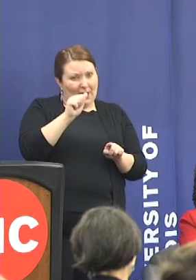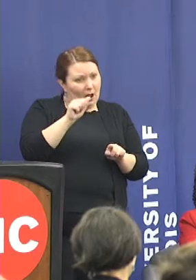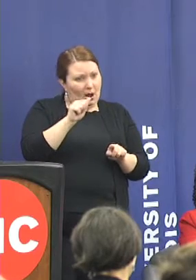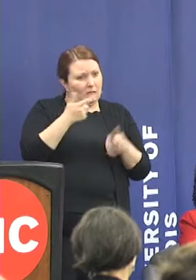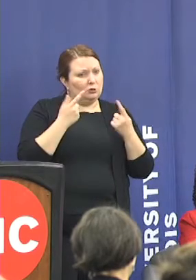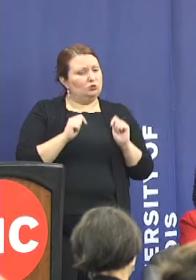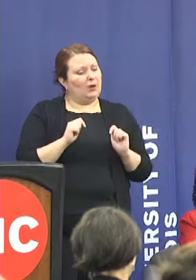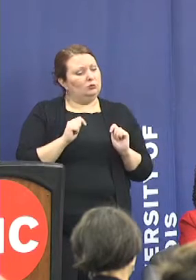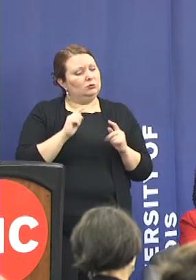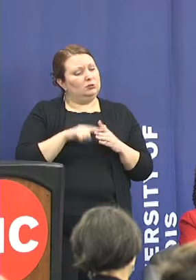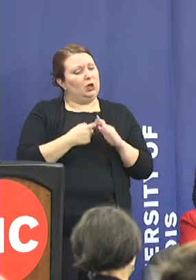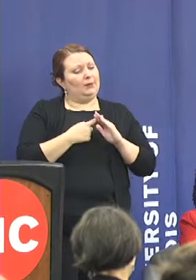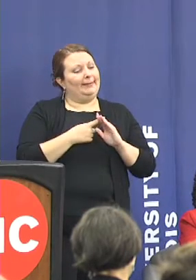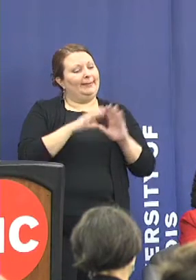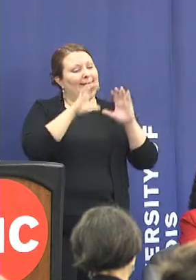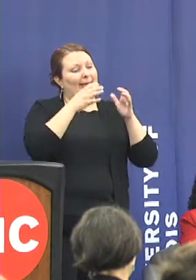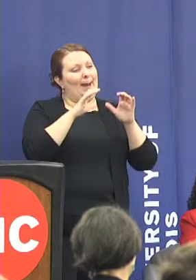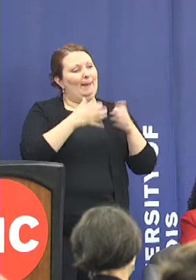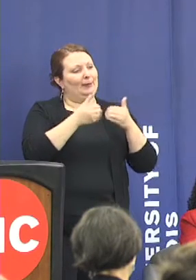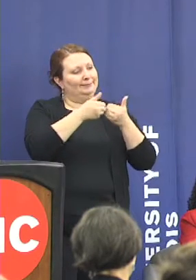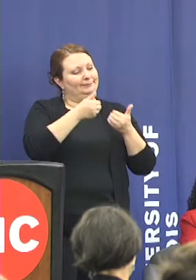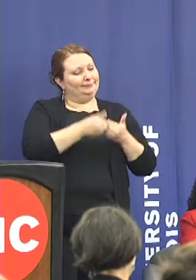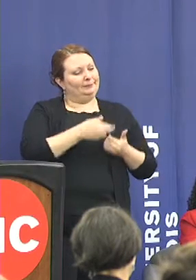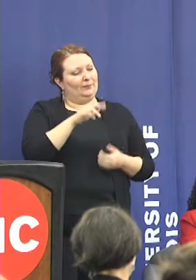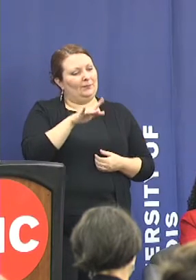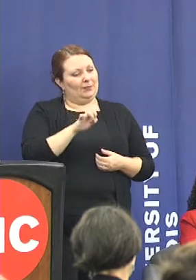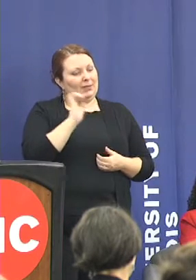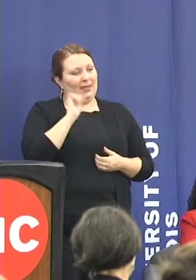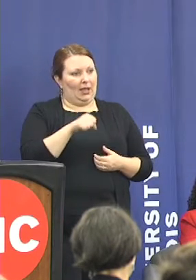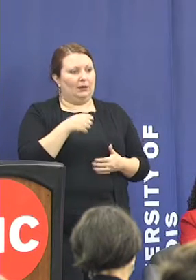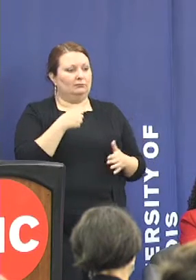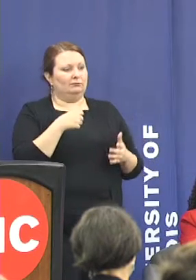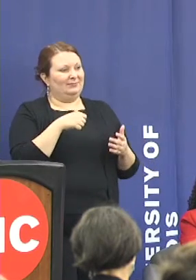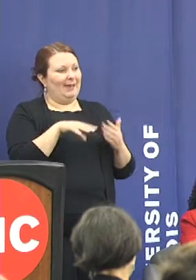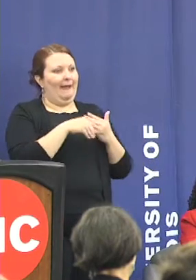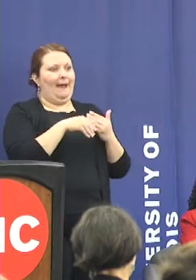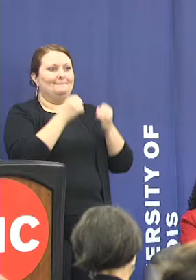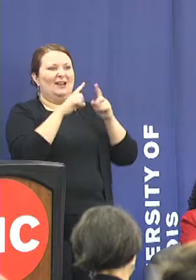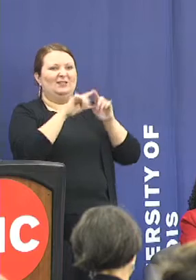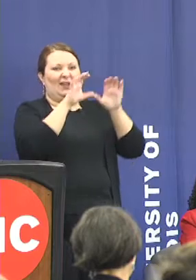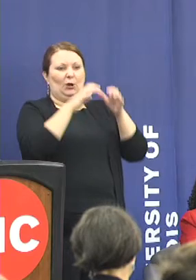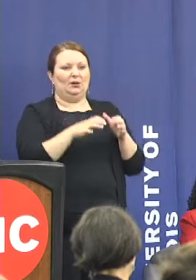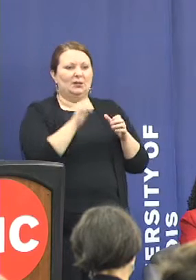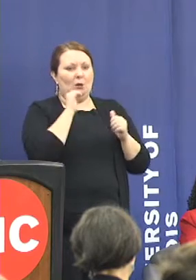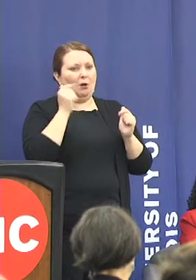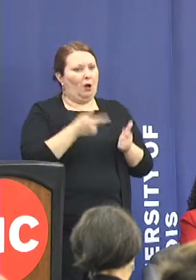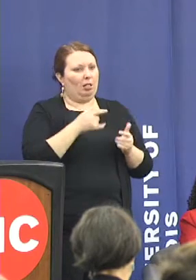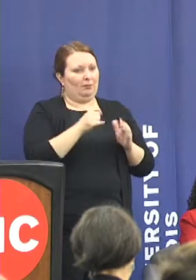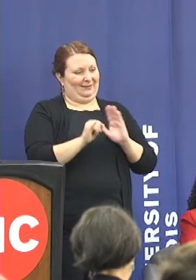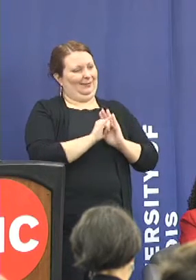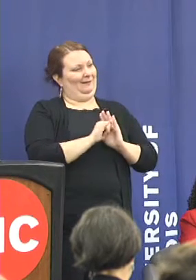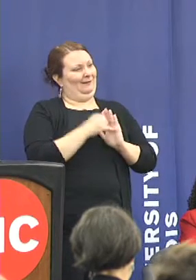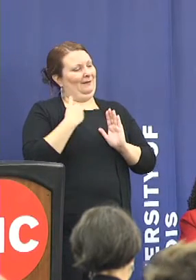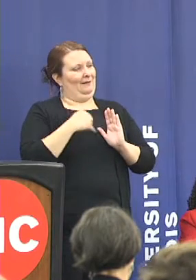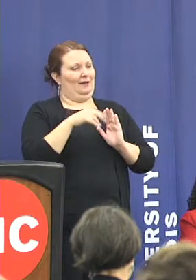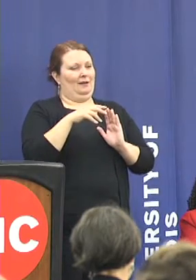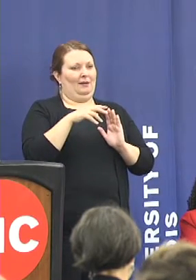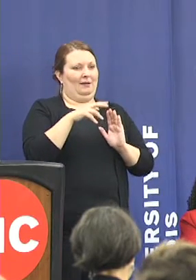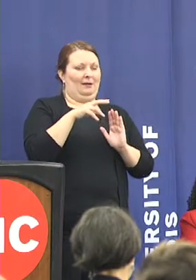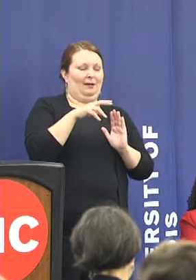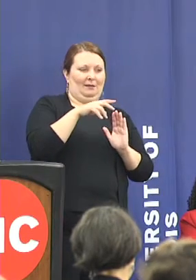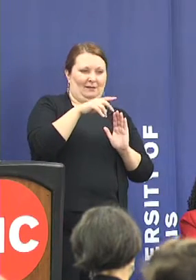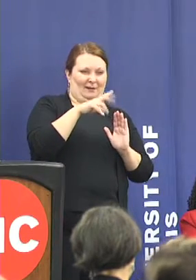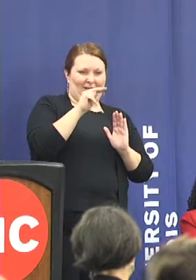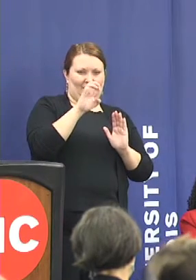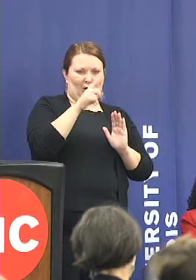try to start categorizing race, they were able to place several categories because not everyone identified as negro or black, so they